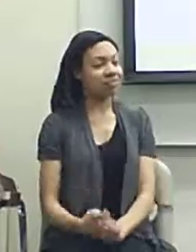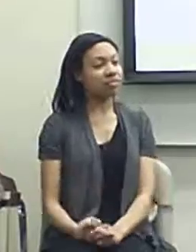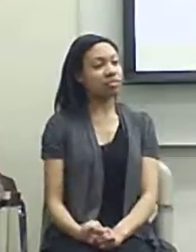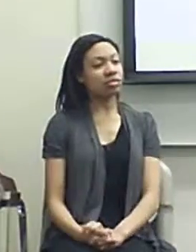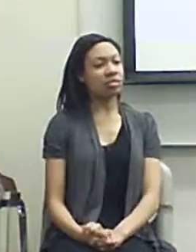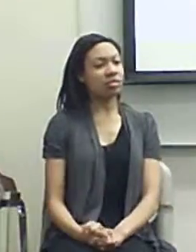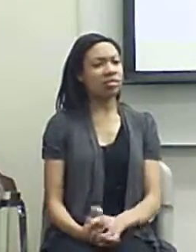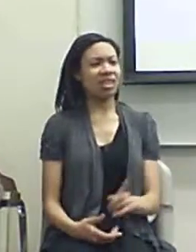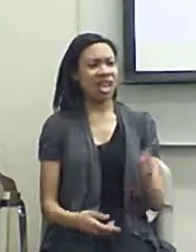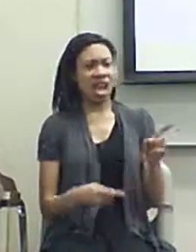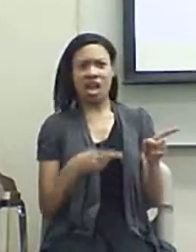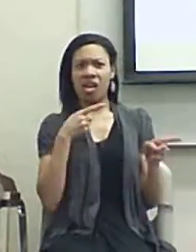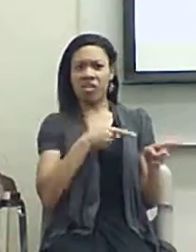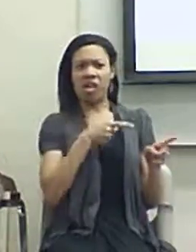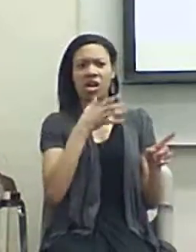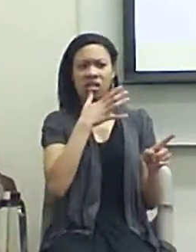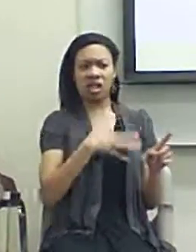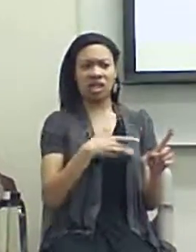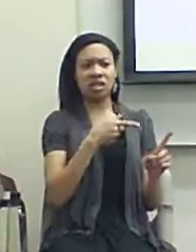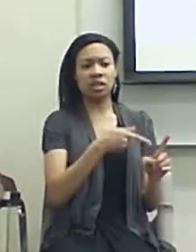her, when they bring her in,